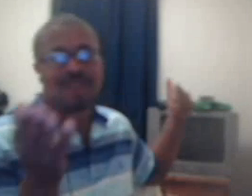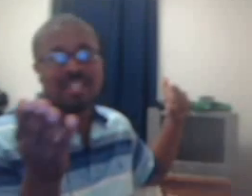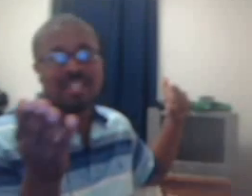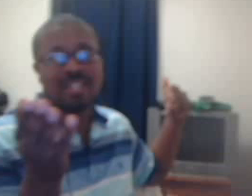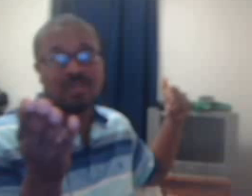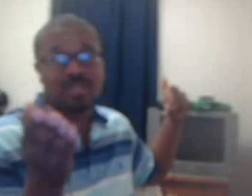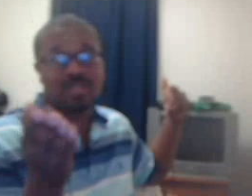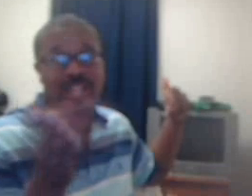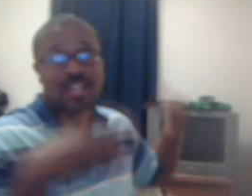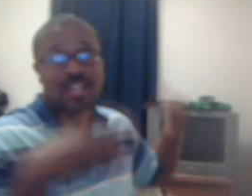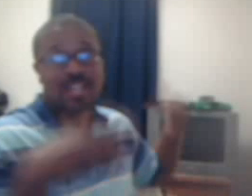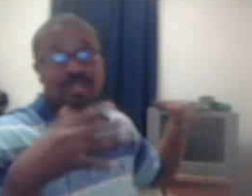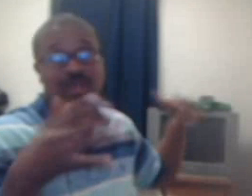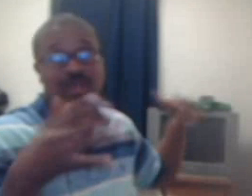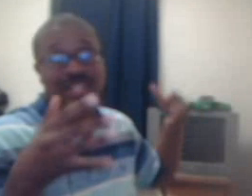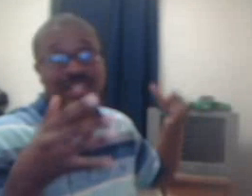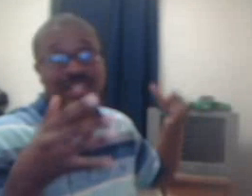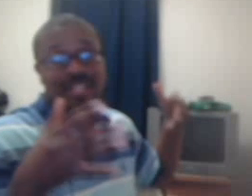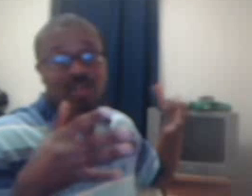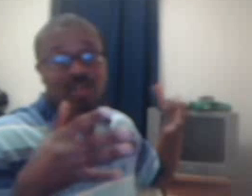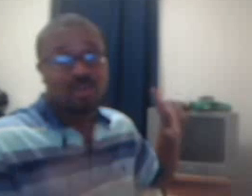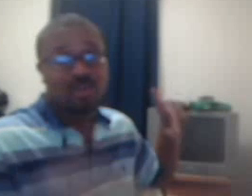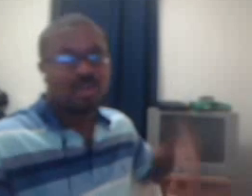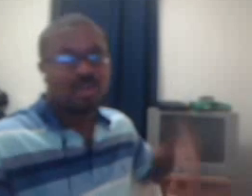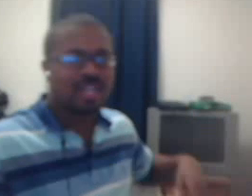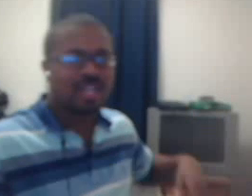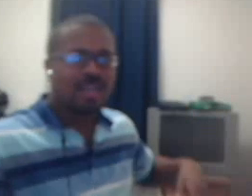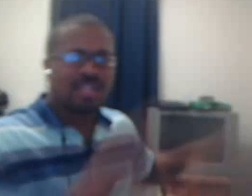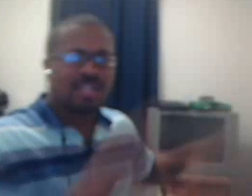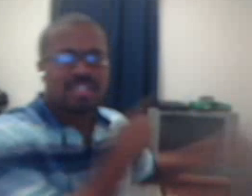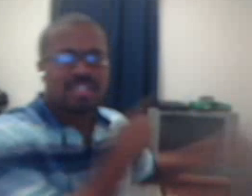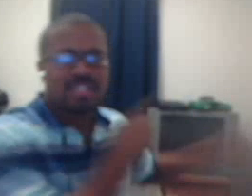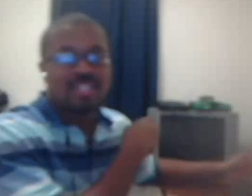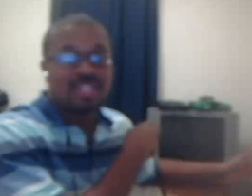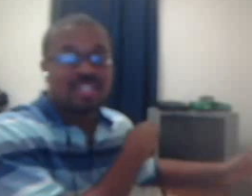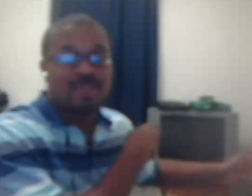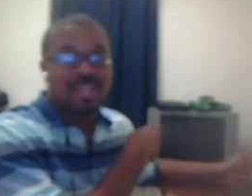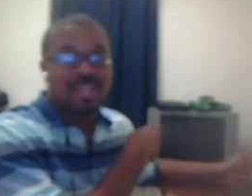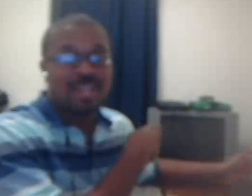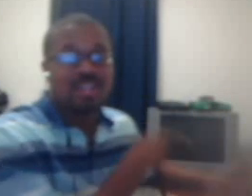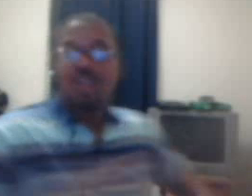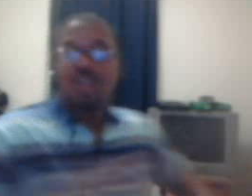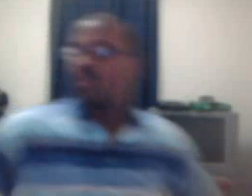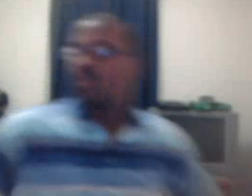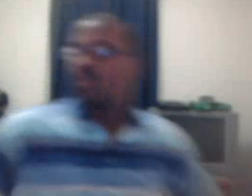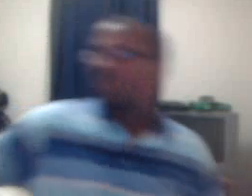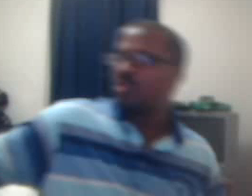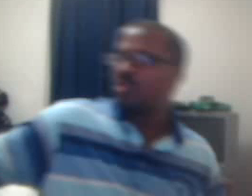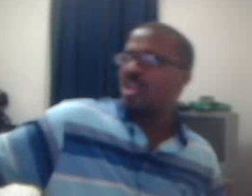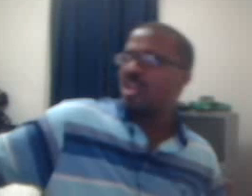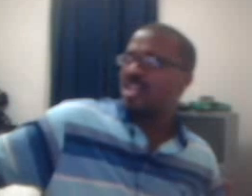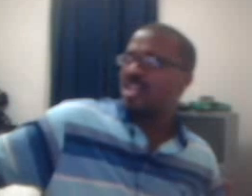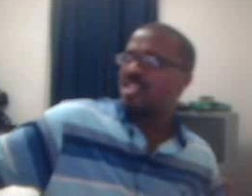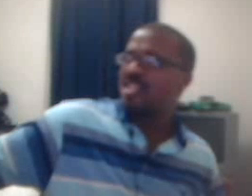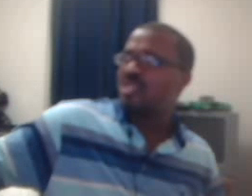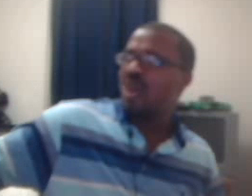I'm telling you viewers, that some of you that don't know, okay? Because this TV back here was right here that where